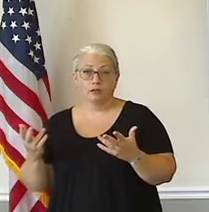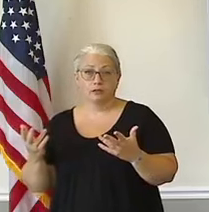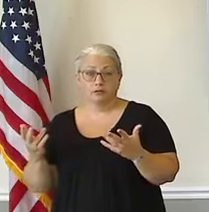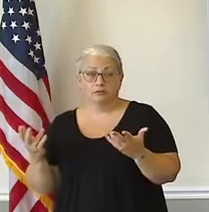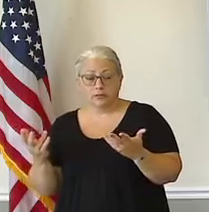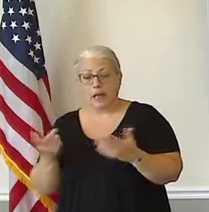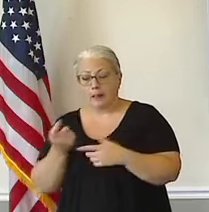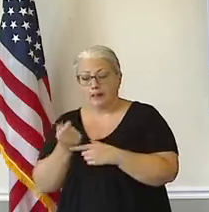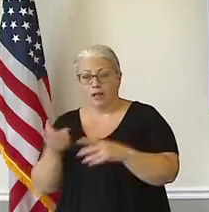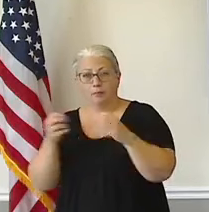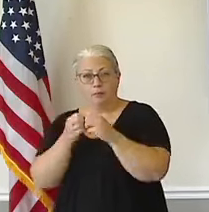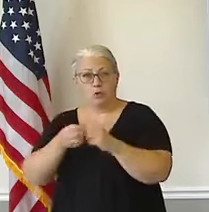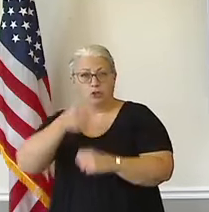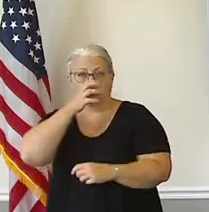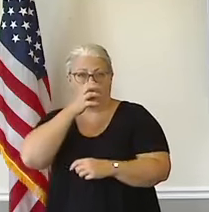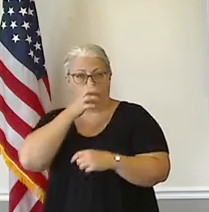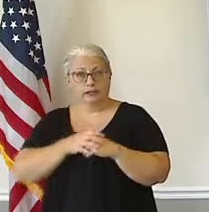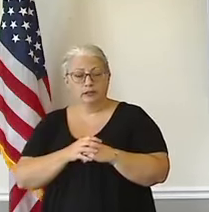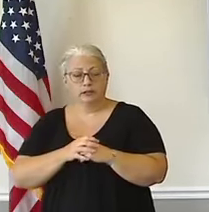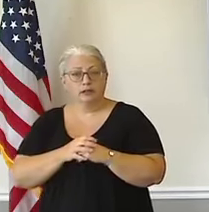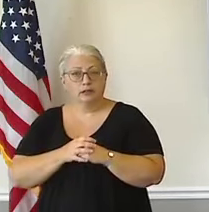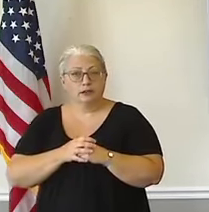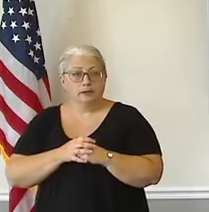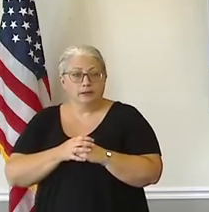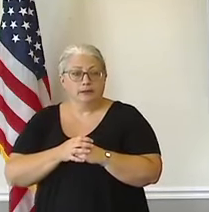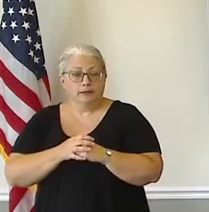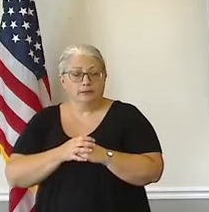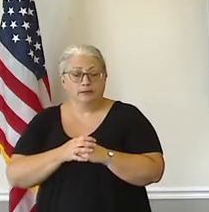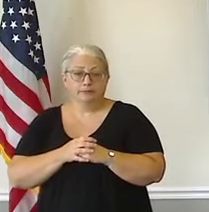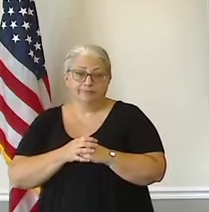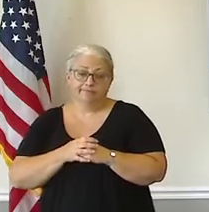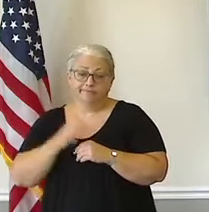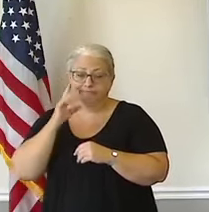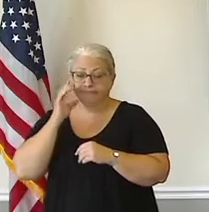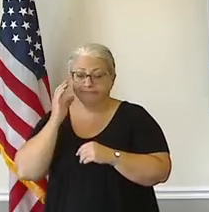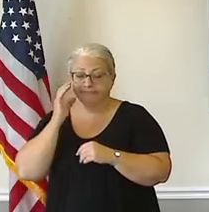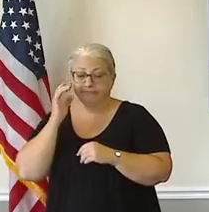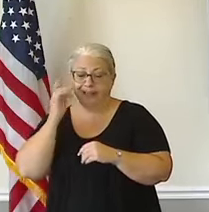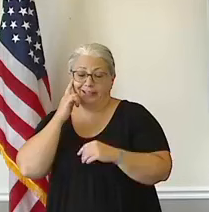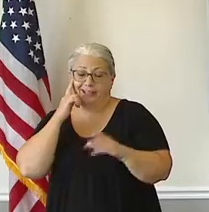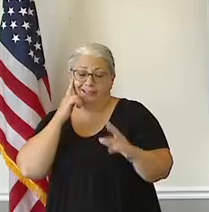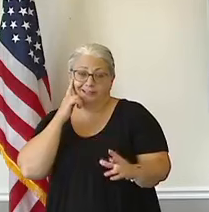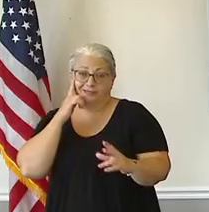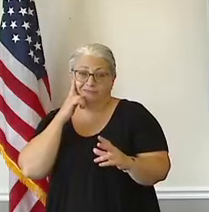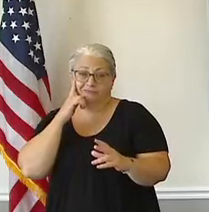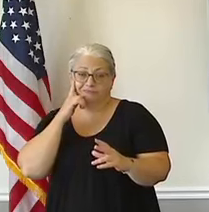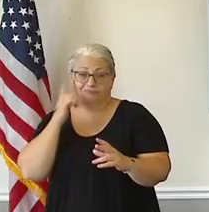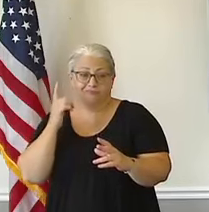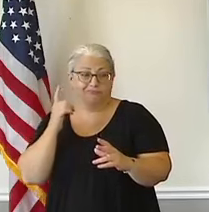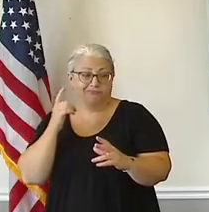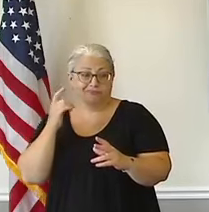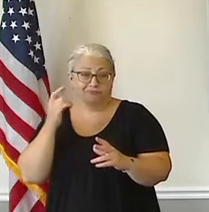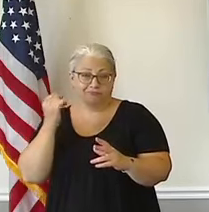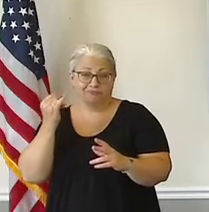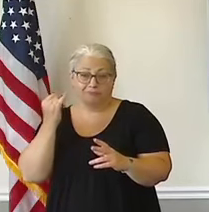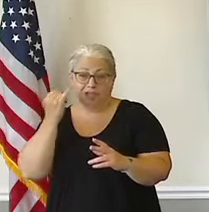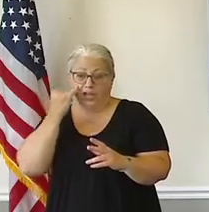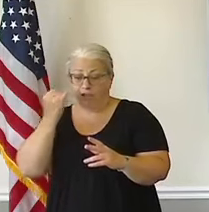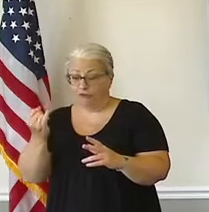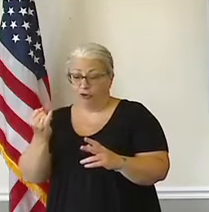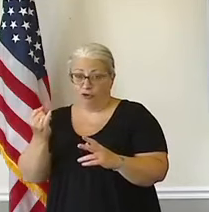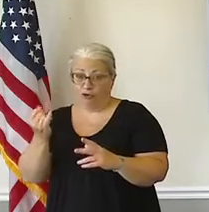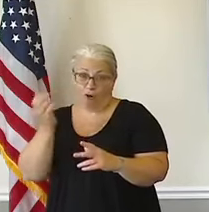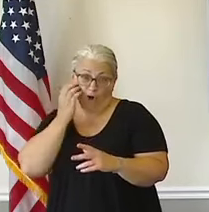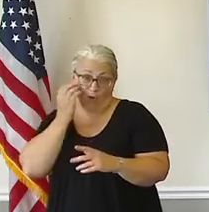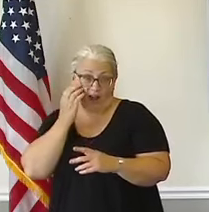a bit more strict about that, and some if you're aware of those that might have particular problems, then we're always happy